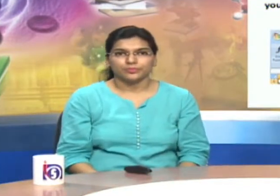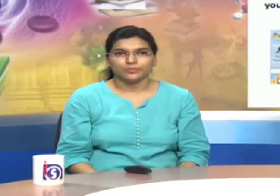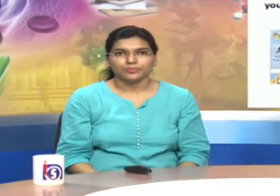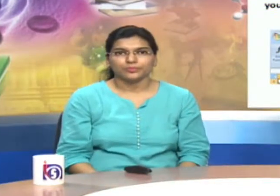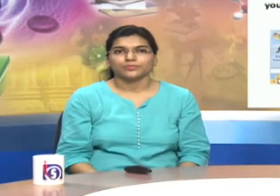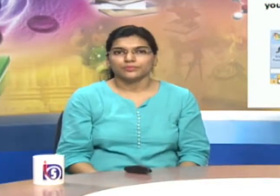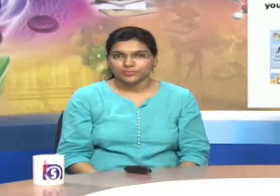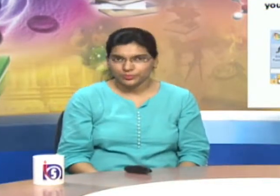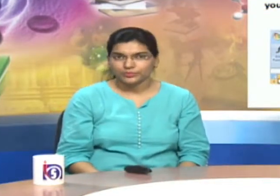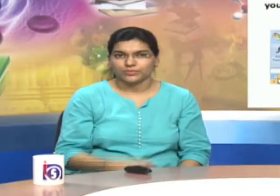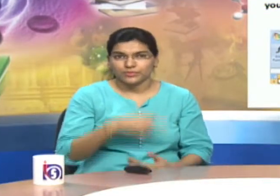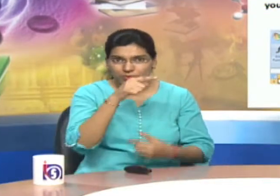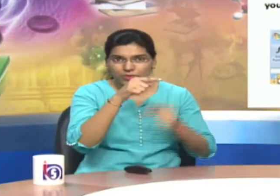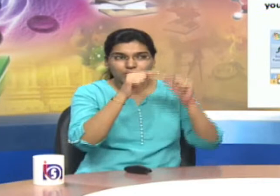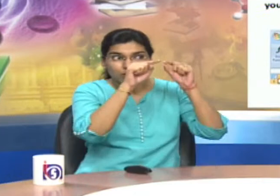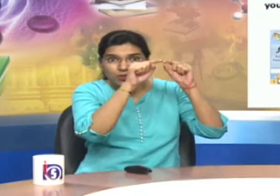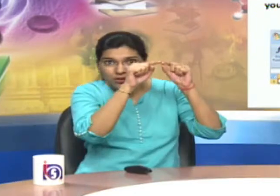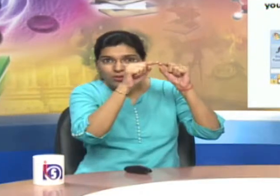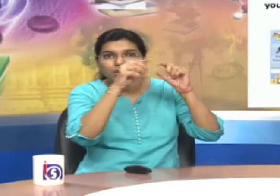this is used for various formulas.